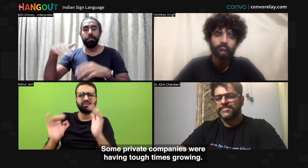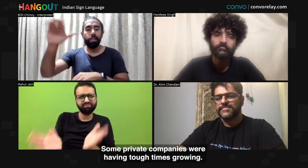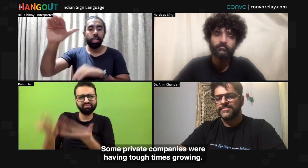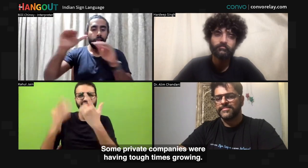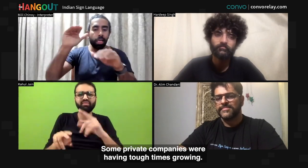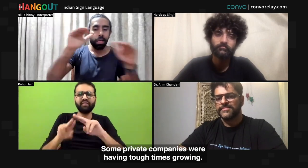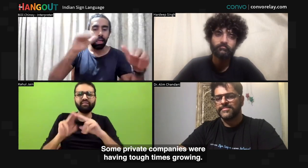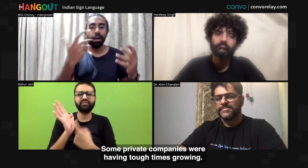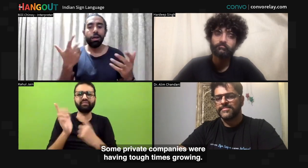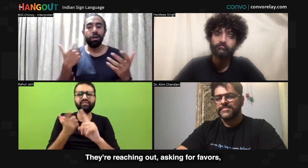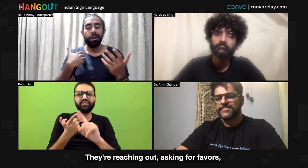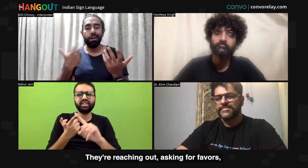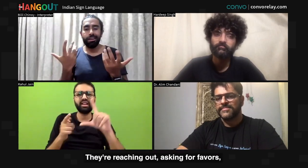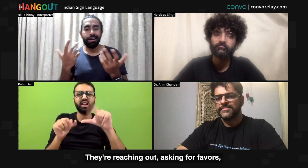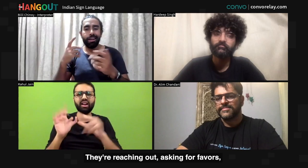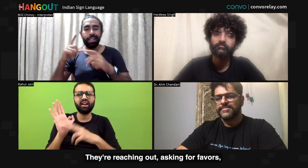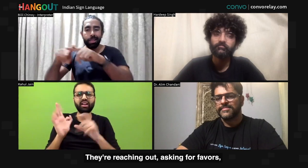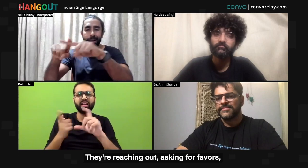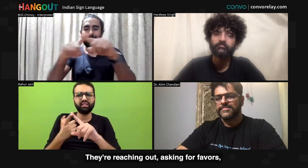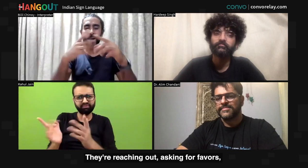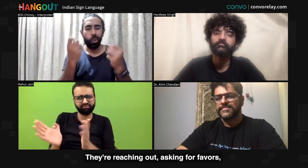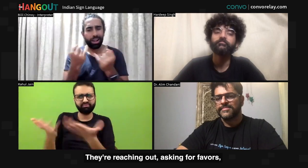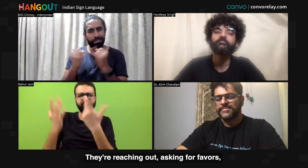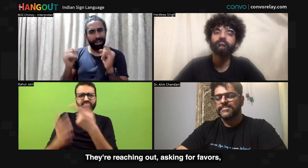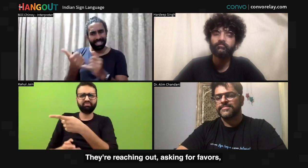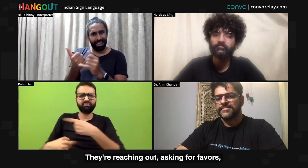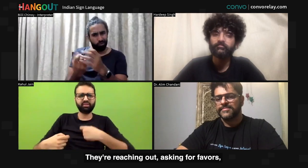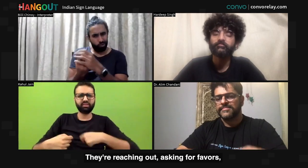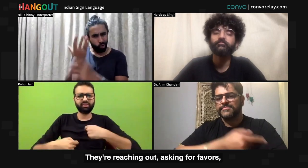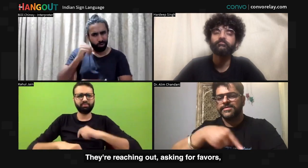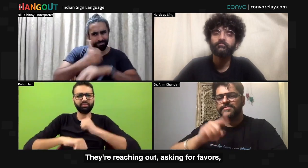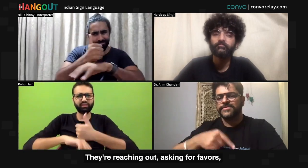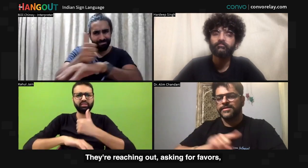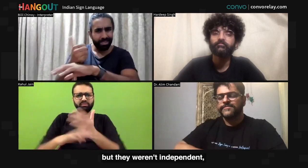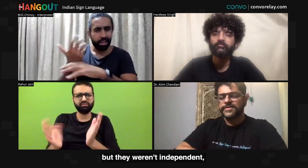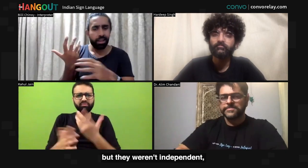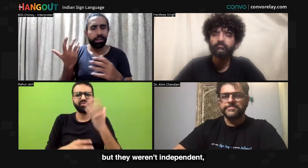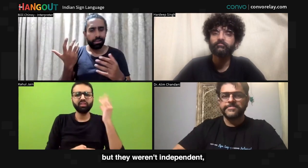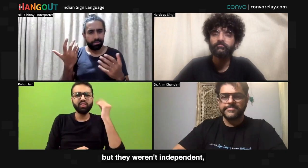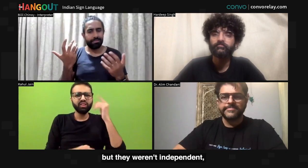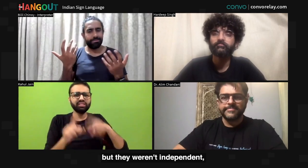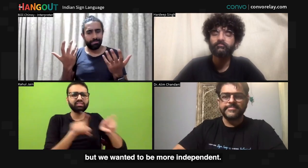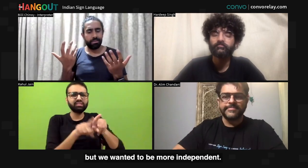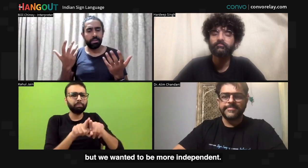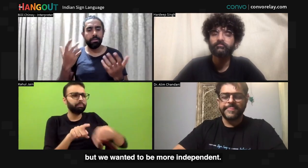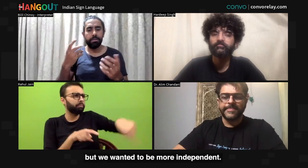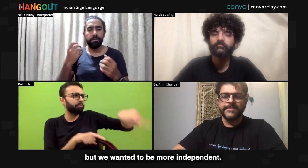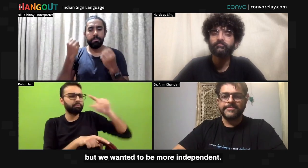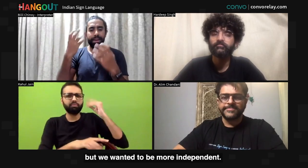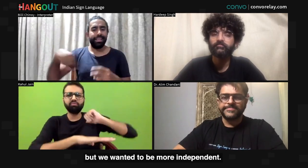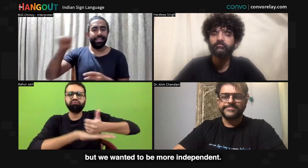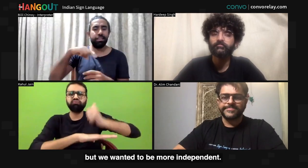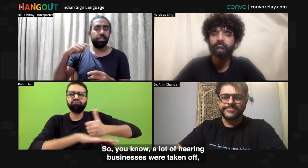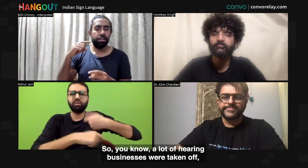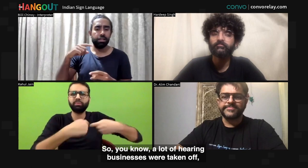and, uh, we were, you know, they were reaching out and ask, asking for favors, but they weren't independent, but we wanted to be more independent. So,